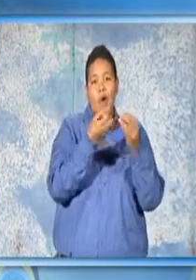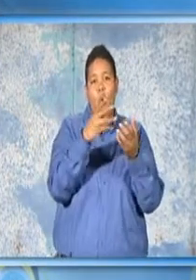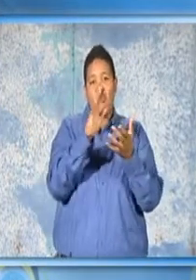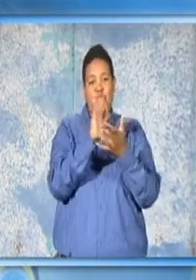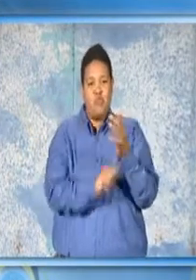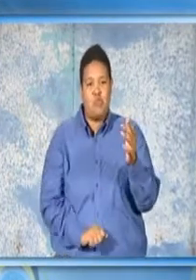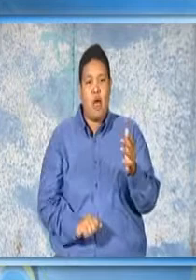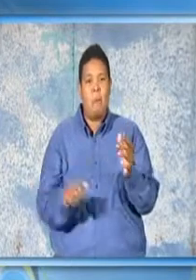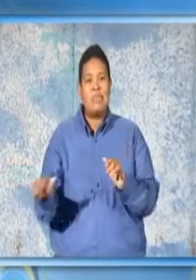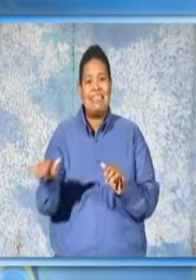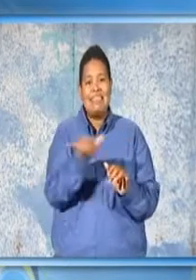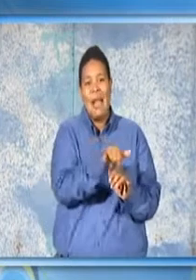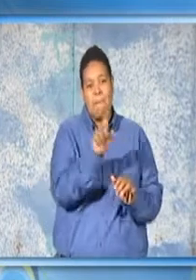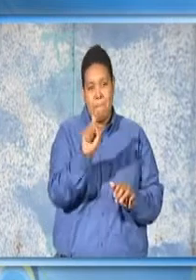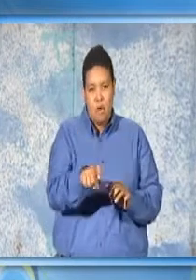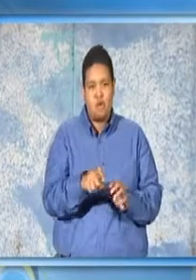subtracted.